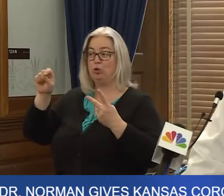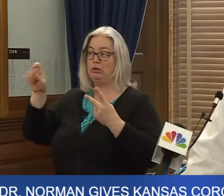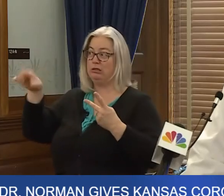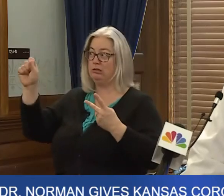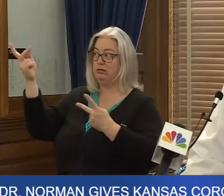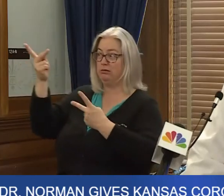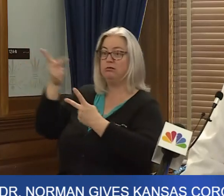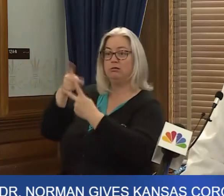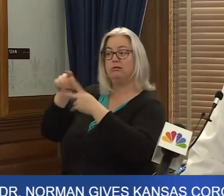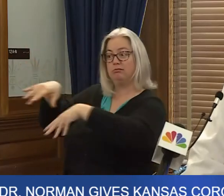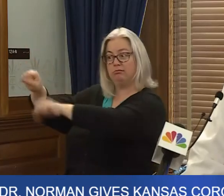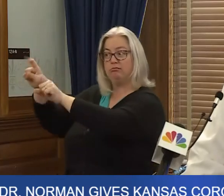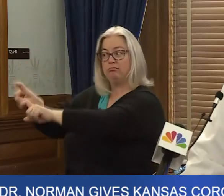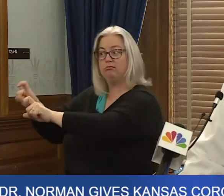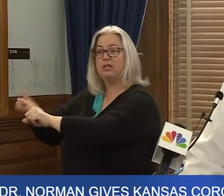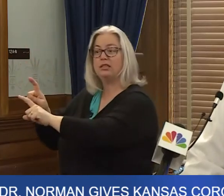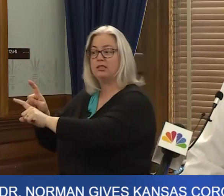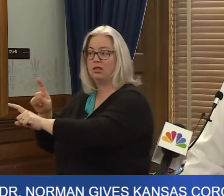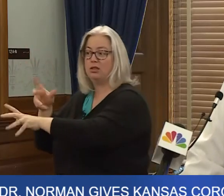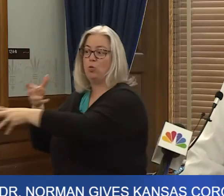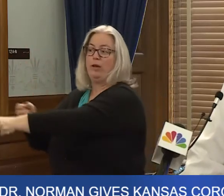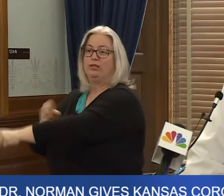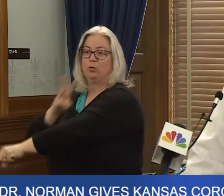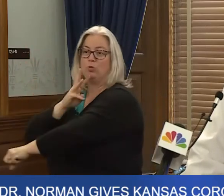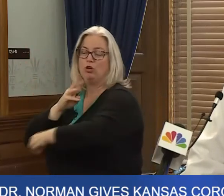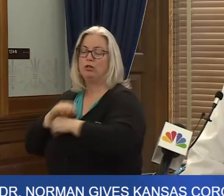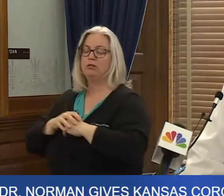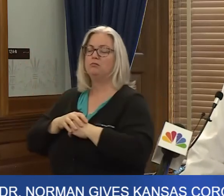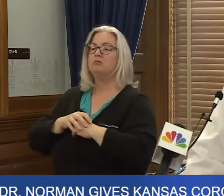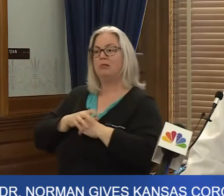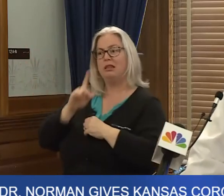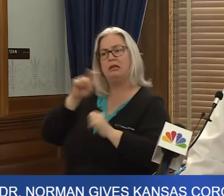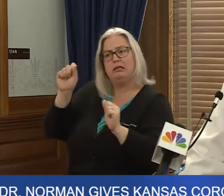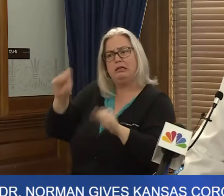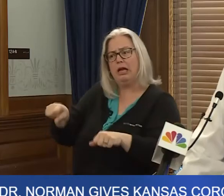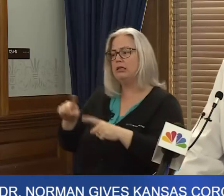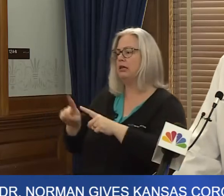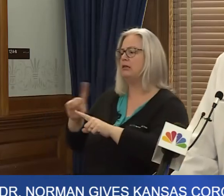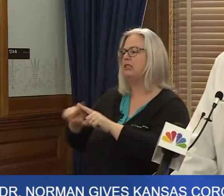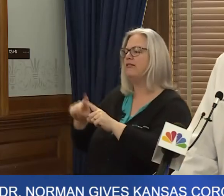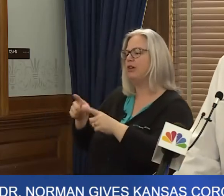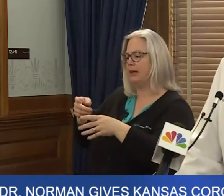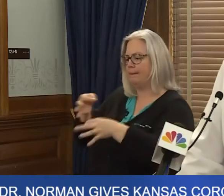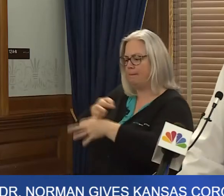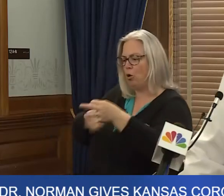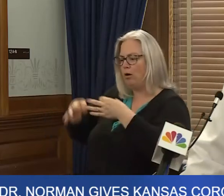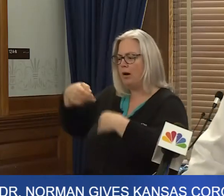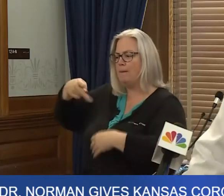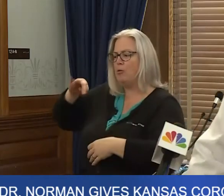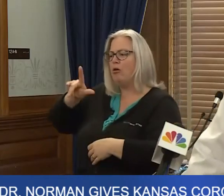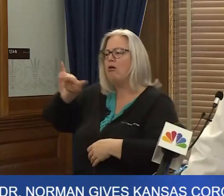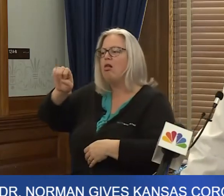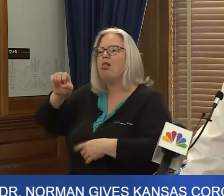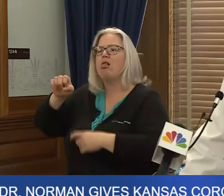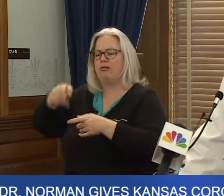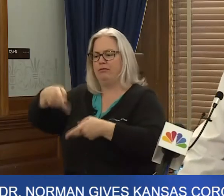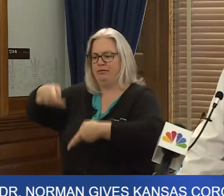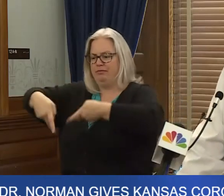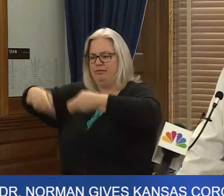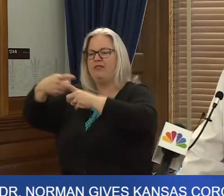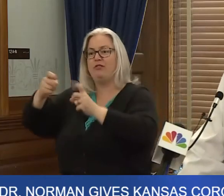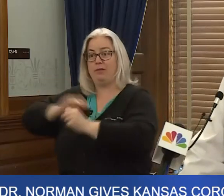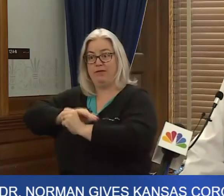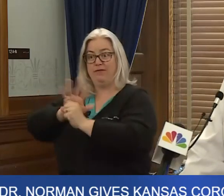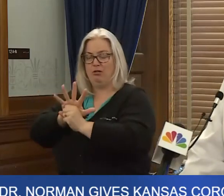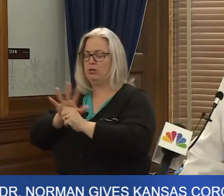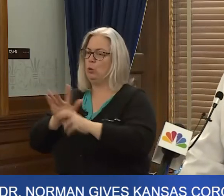does. The testing that can be done tests a number of the different particle fragments from the virus,